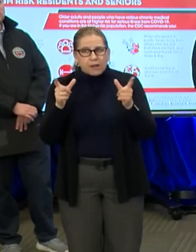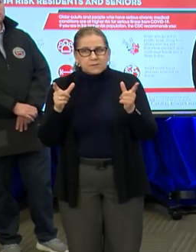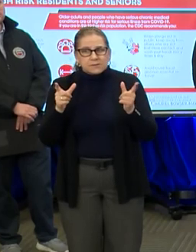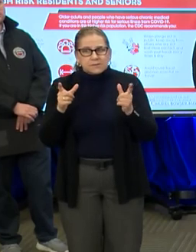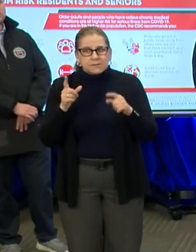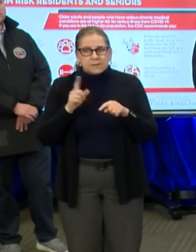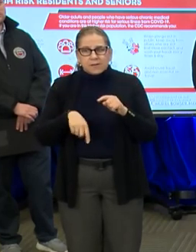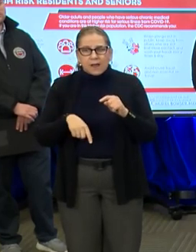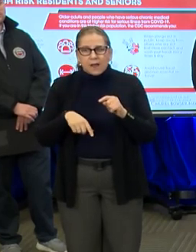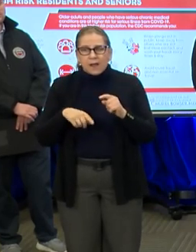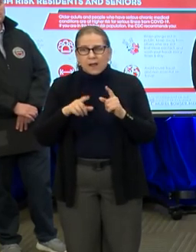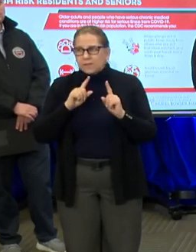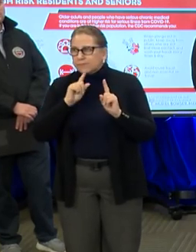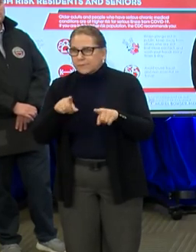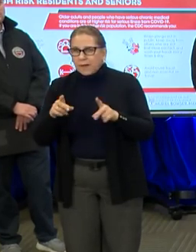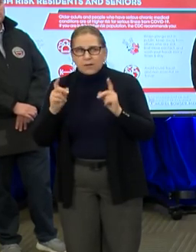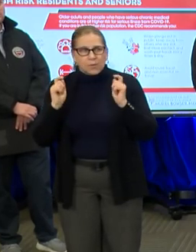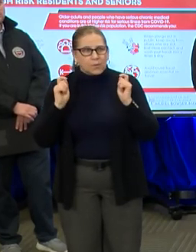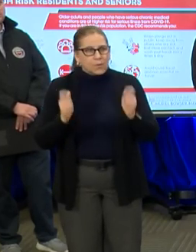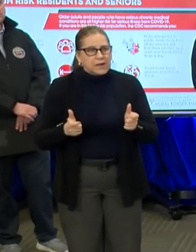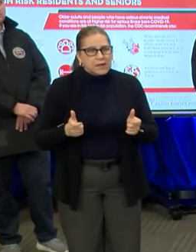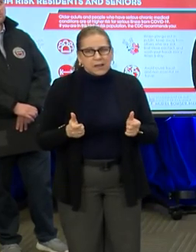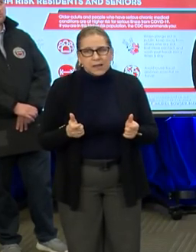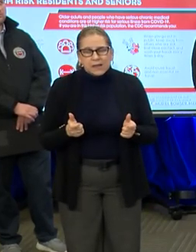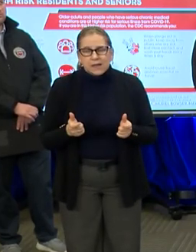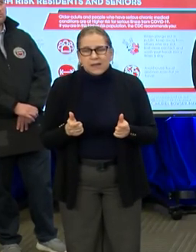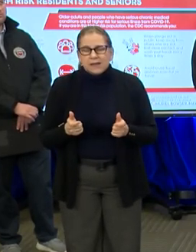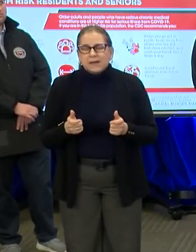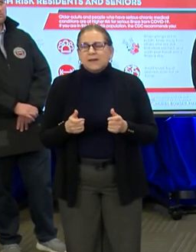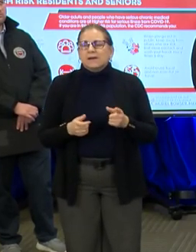That's an interesting question.